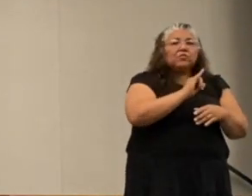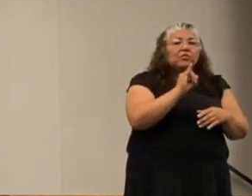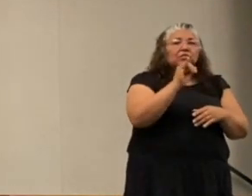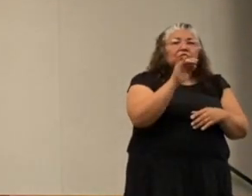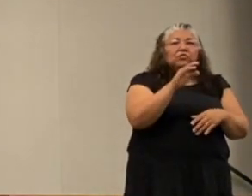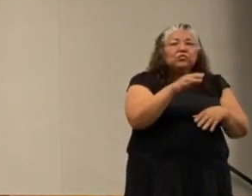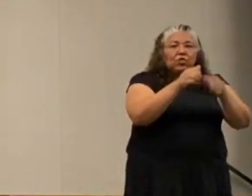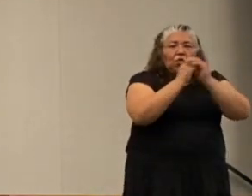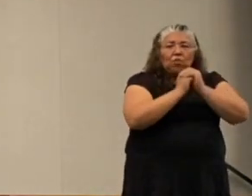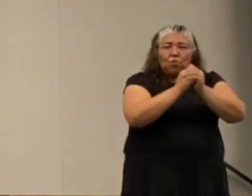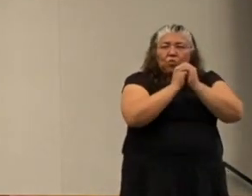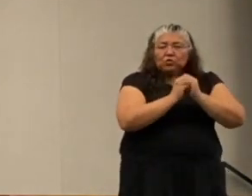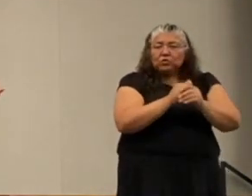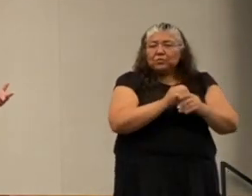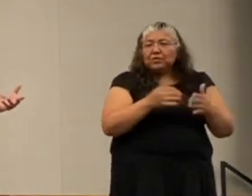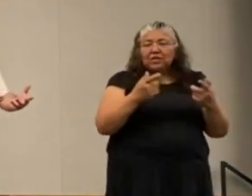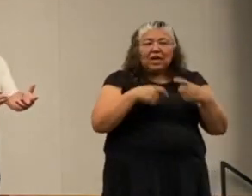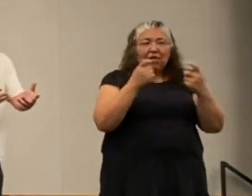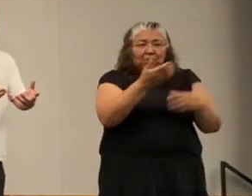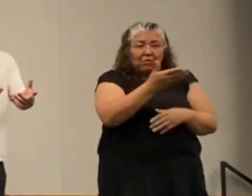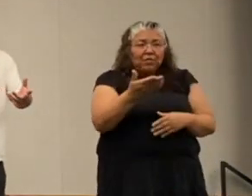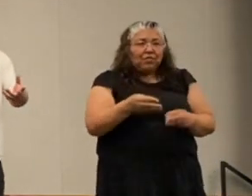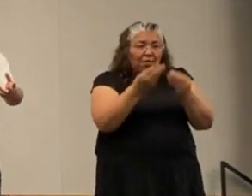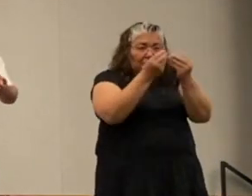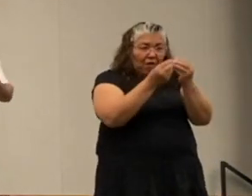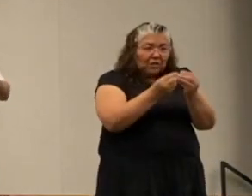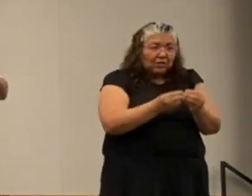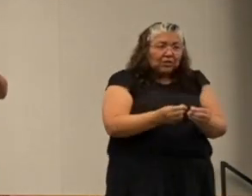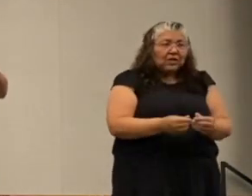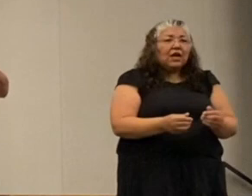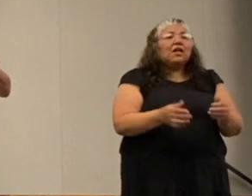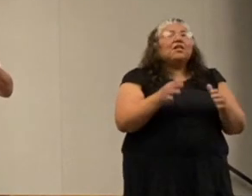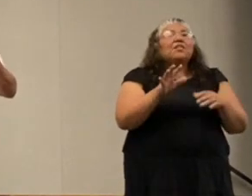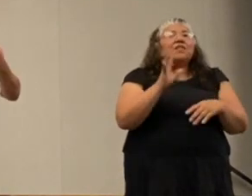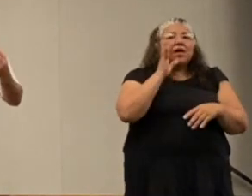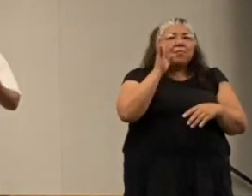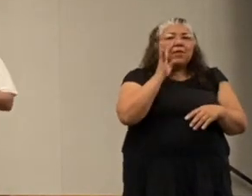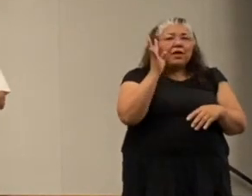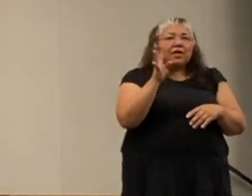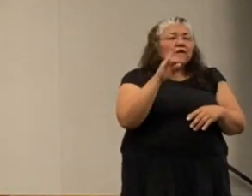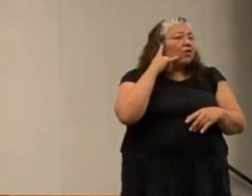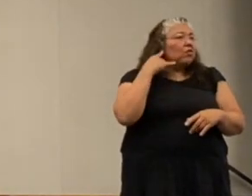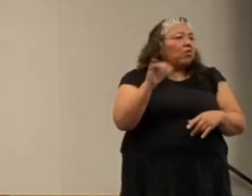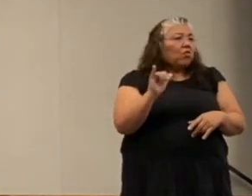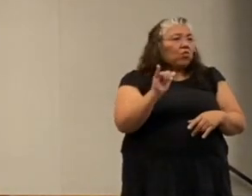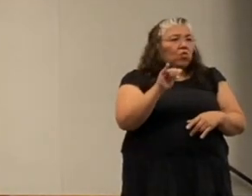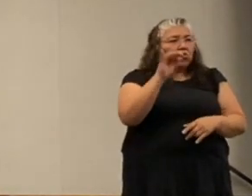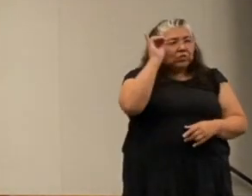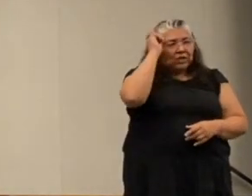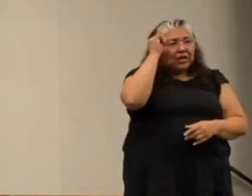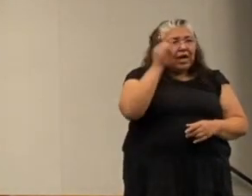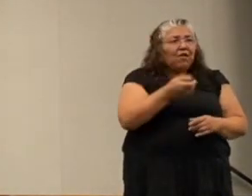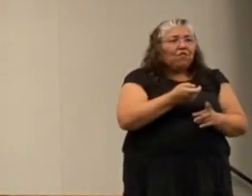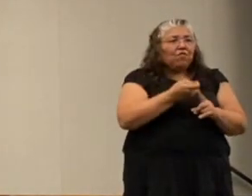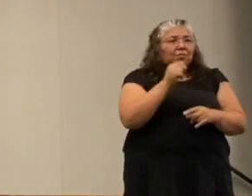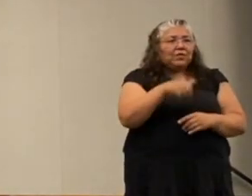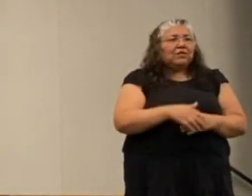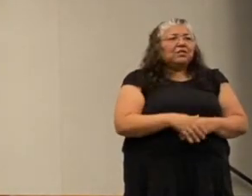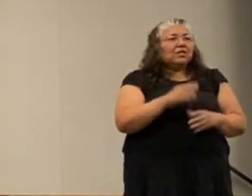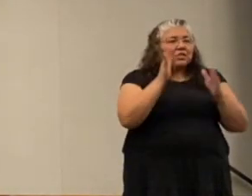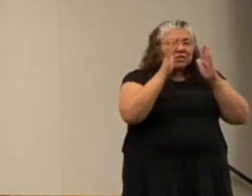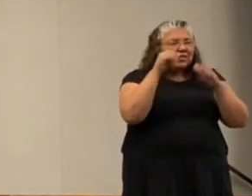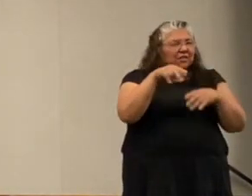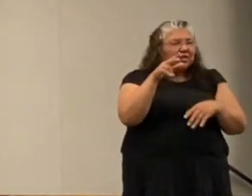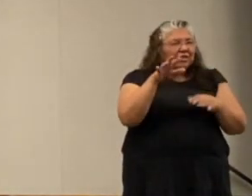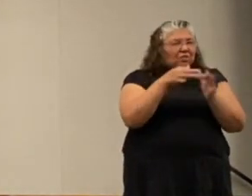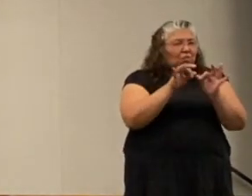They gave them the supplies to do it. They melted it down and they made a golden calf out of it. Listen to these words. These words